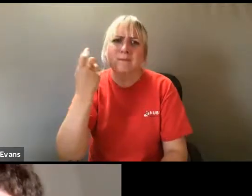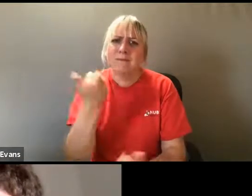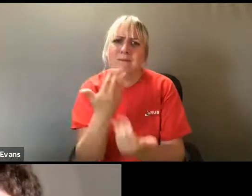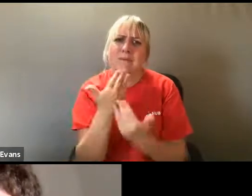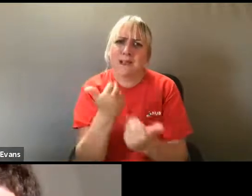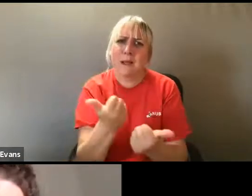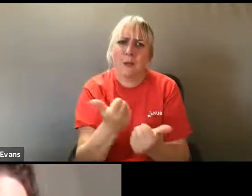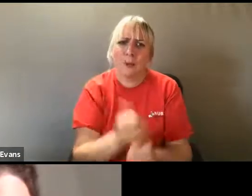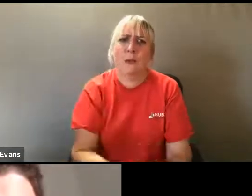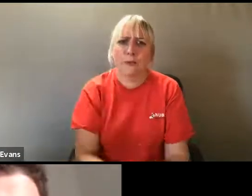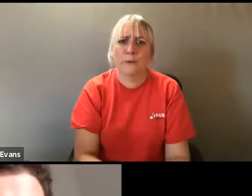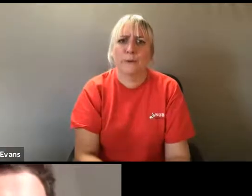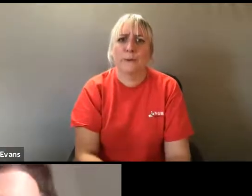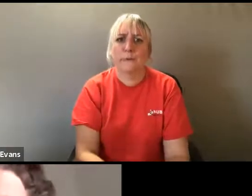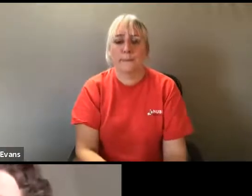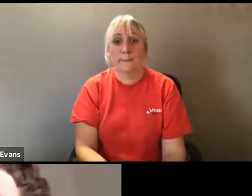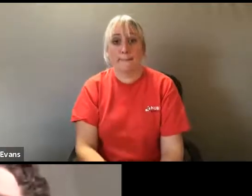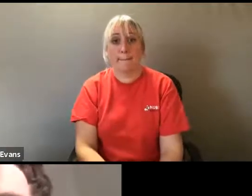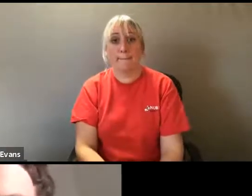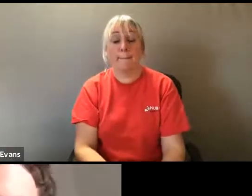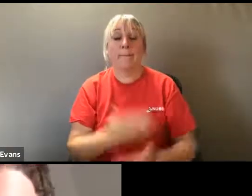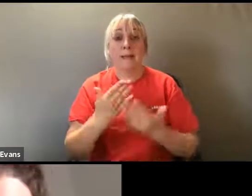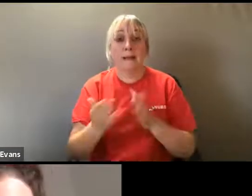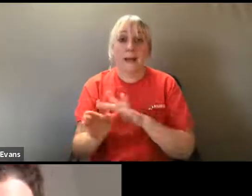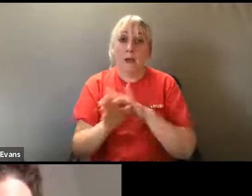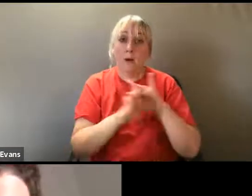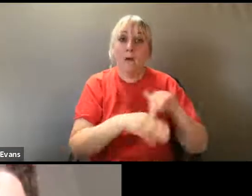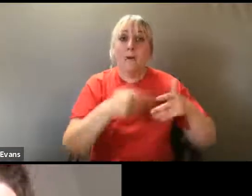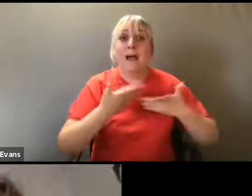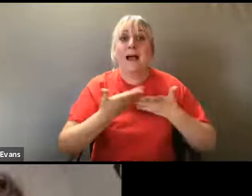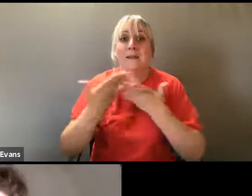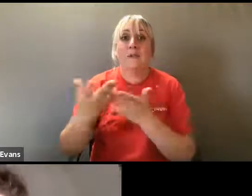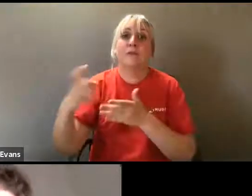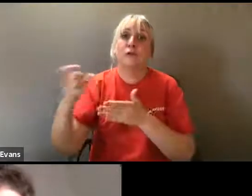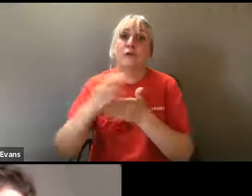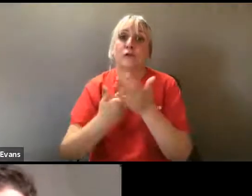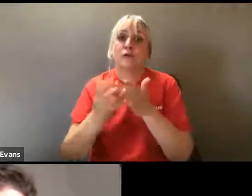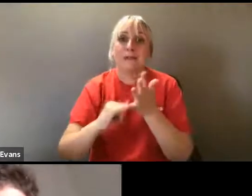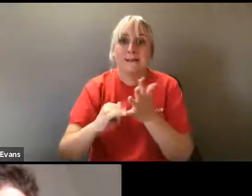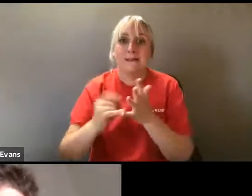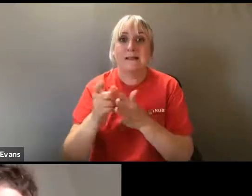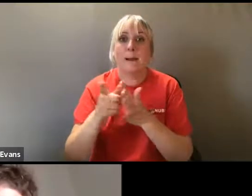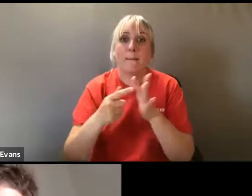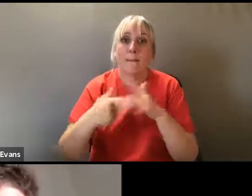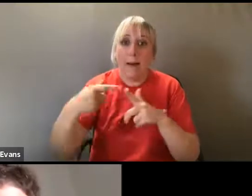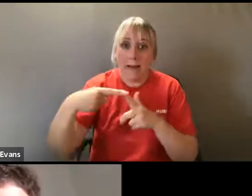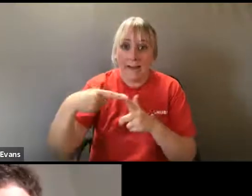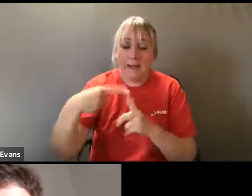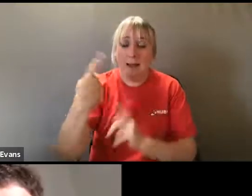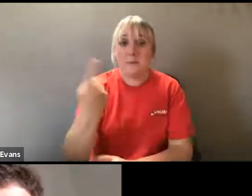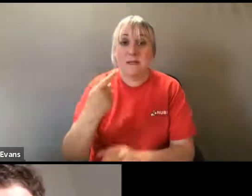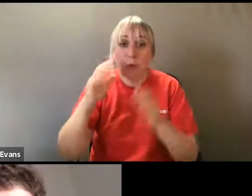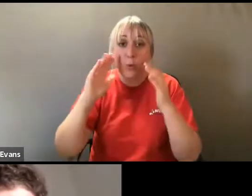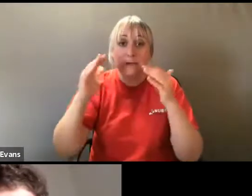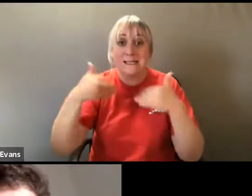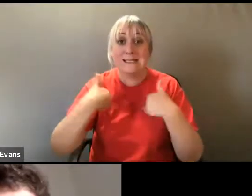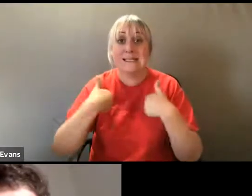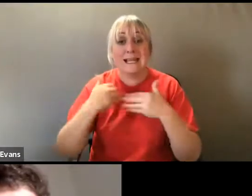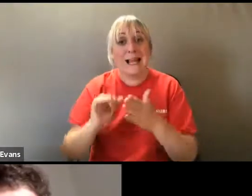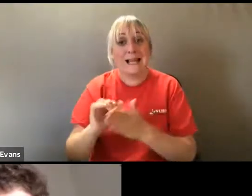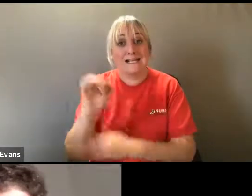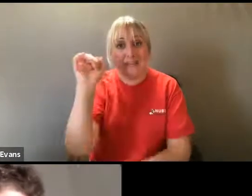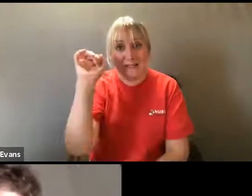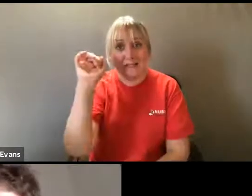proceedings. I'd now like to hand over to Chris Pike, who's an autistic activist and